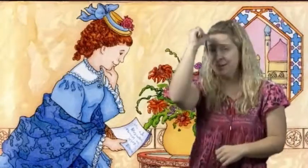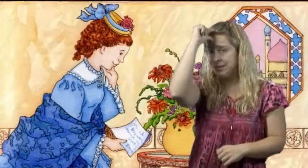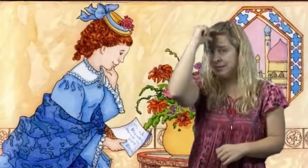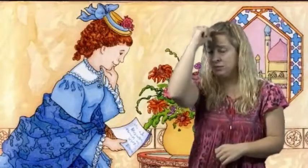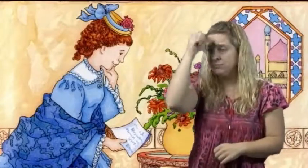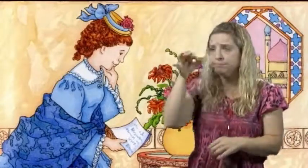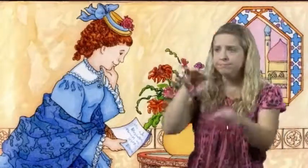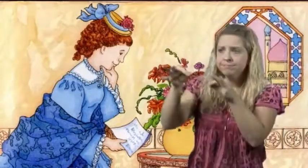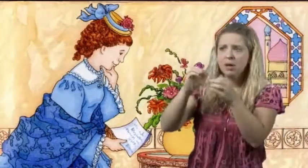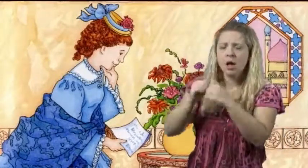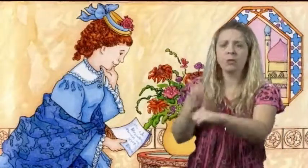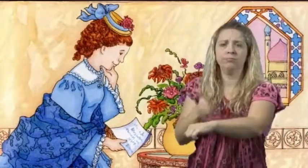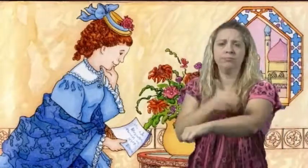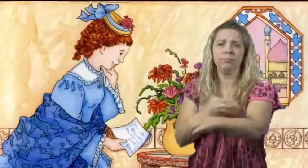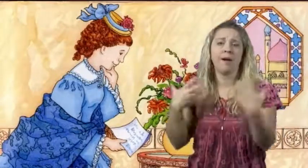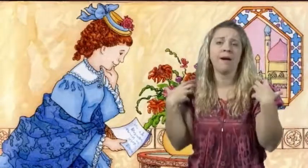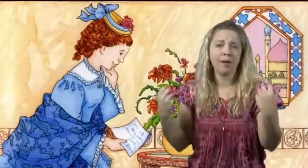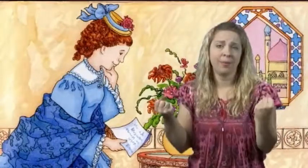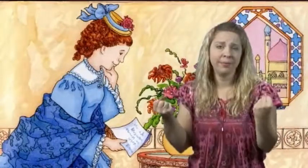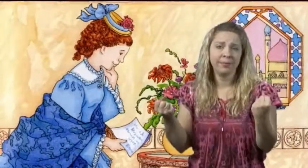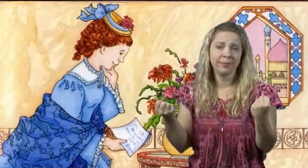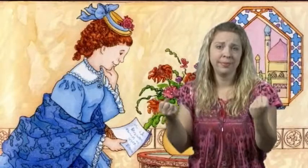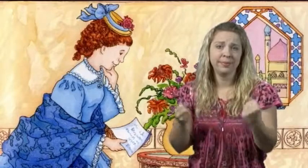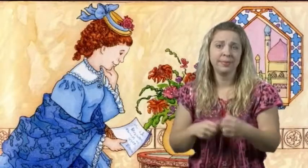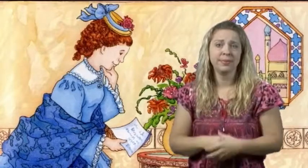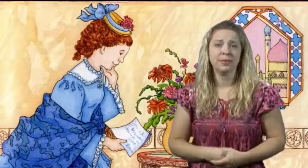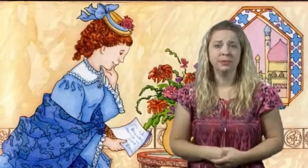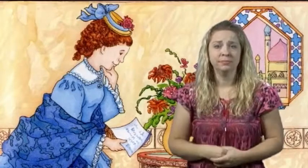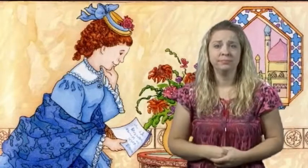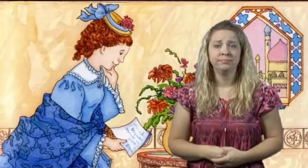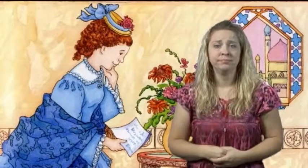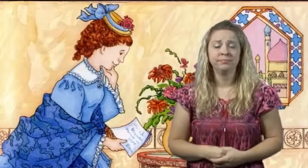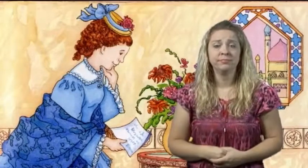She also advised on improving health conditions in India.